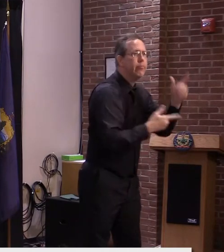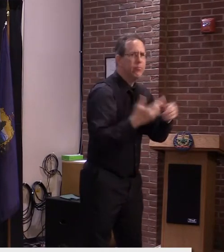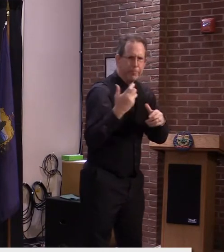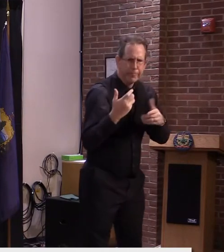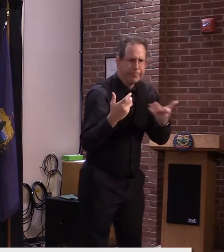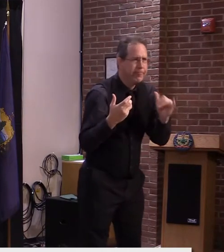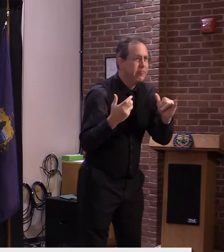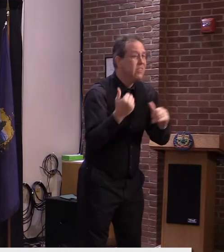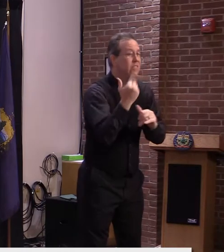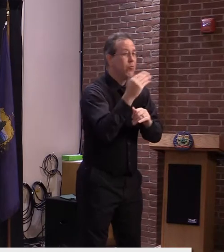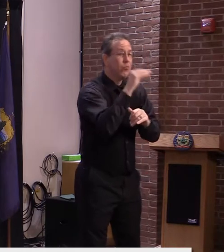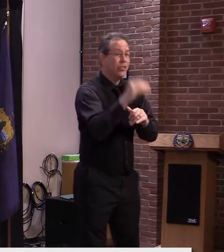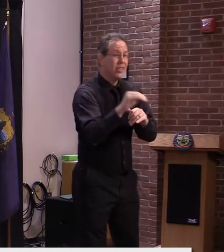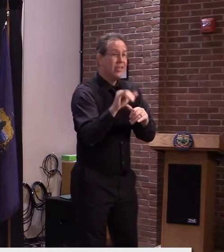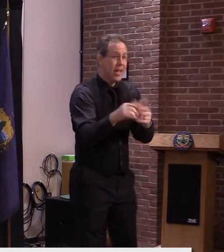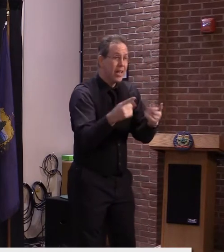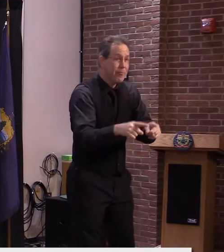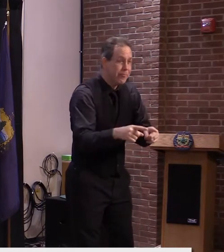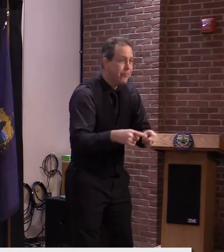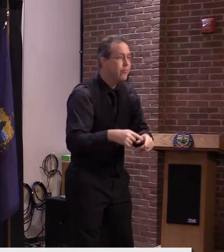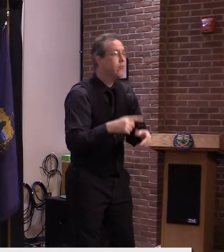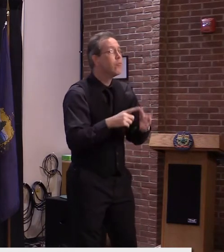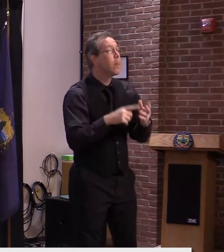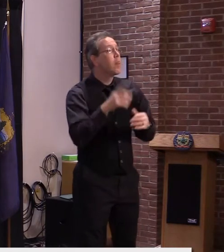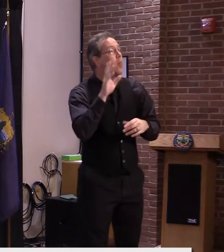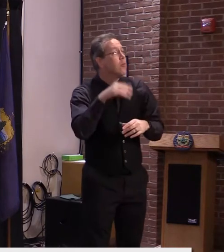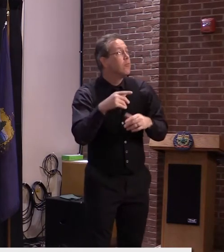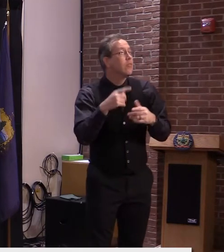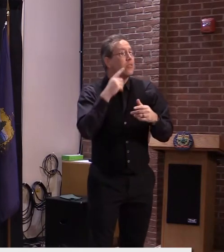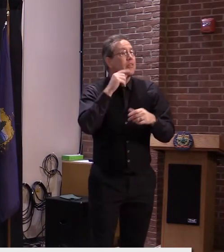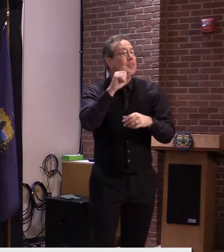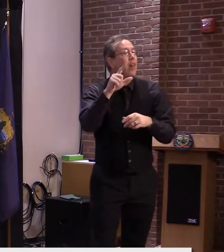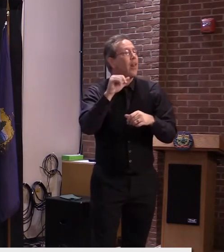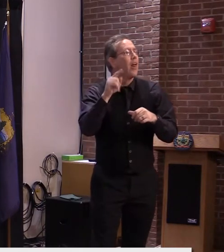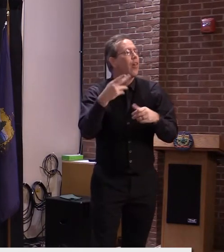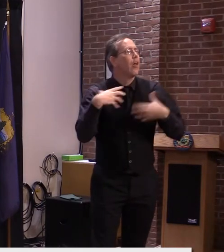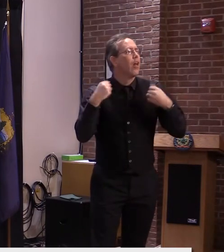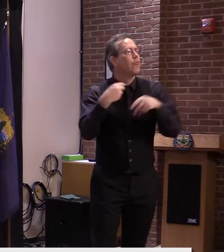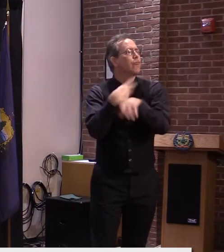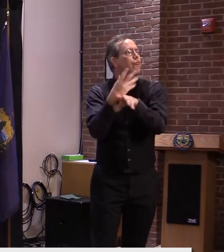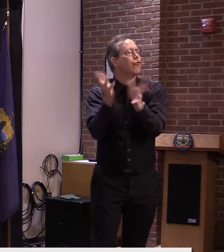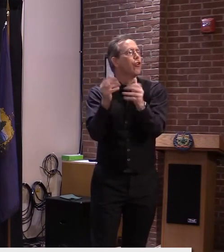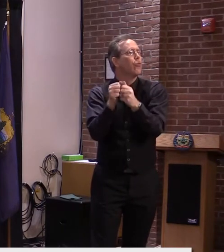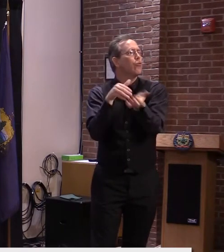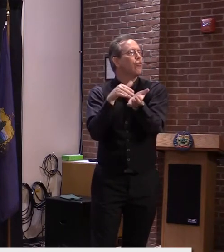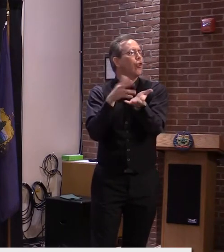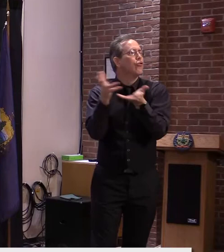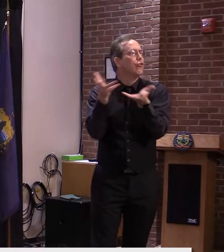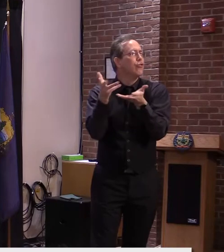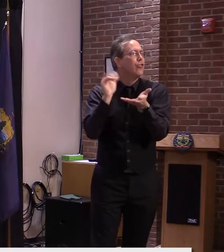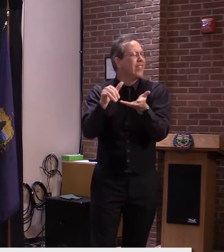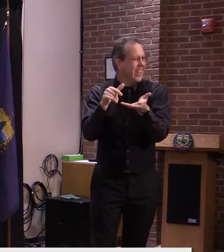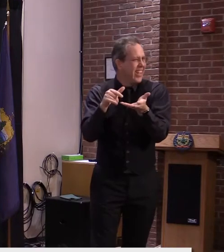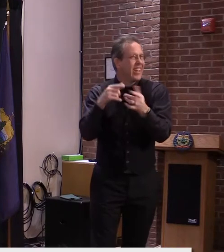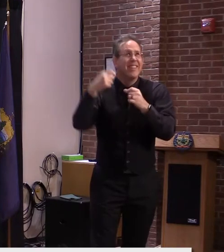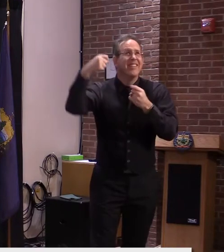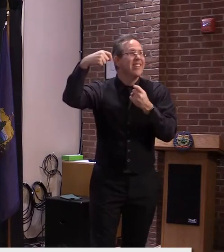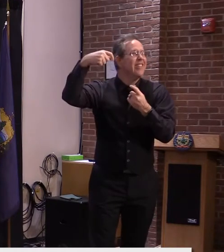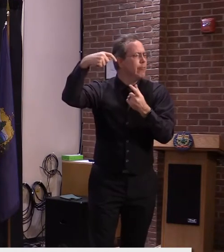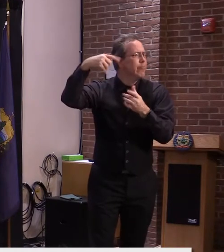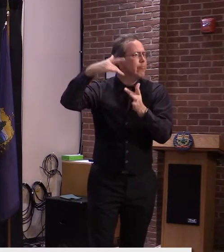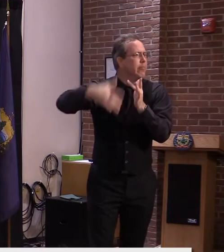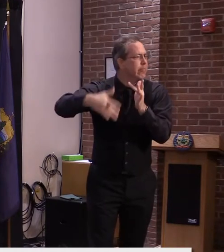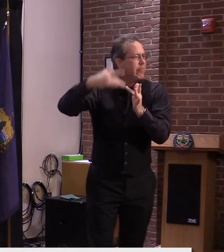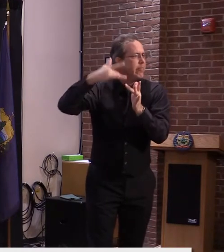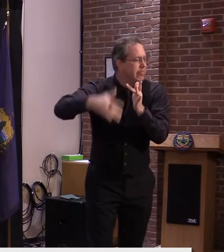to their doctors, nurses, and other healthcare providers. Cell service is the tool they need to be in touch. Social workers